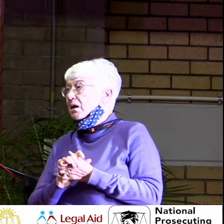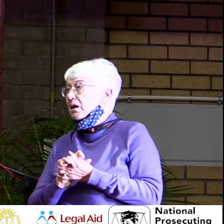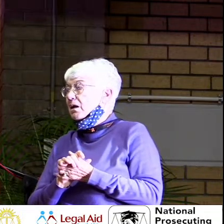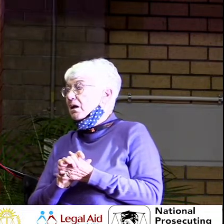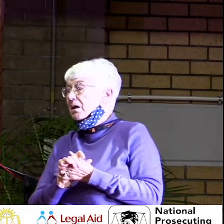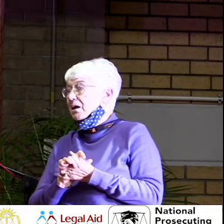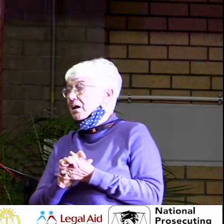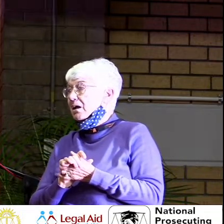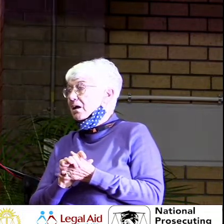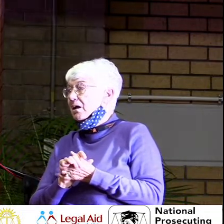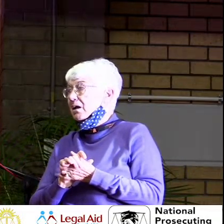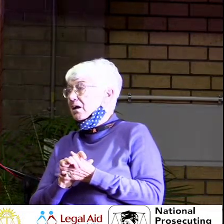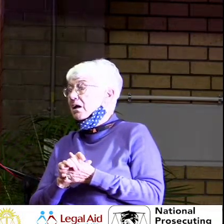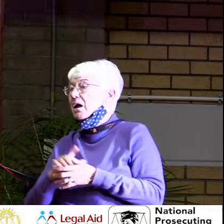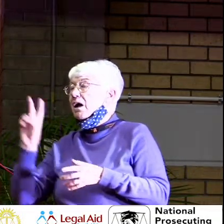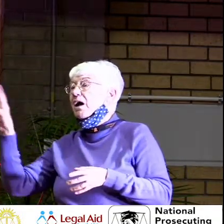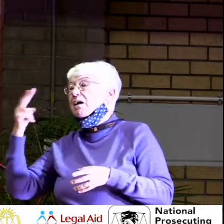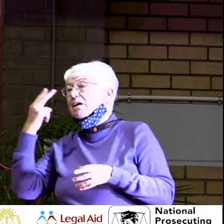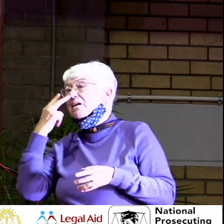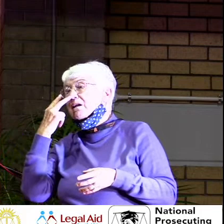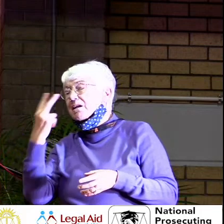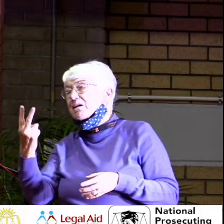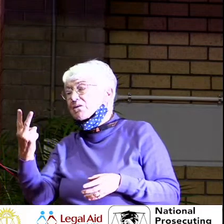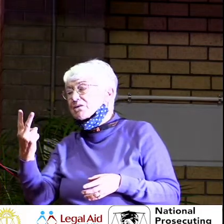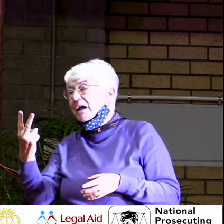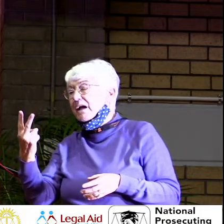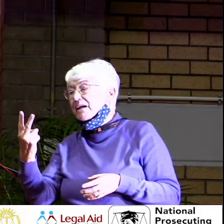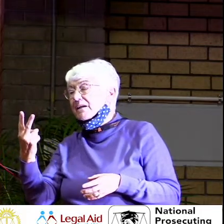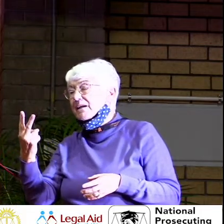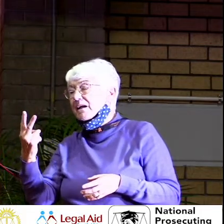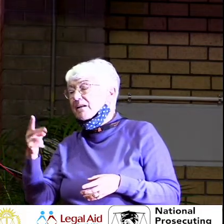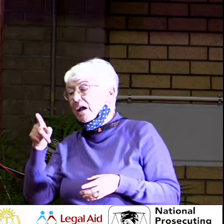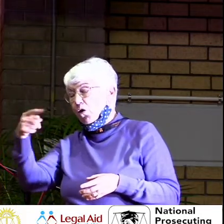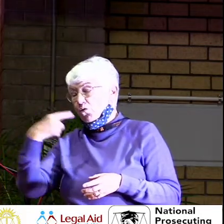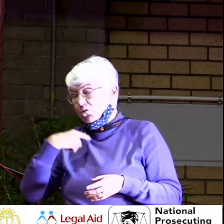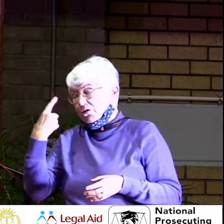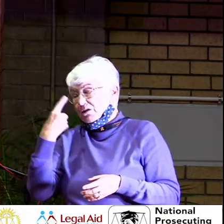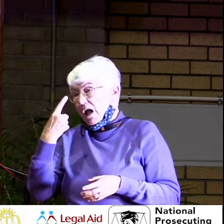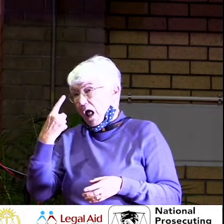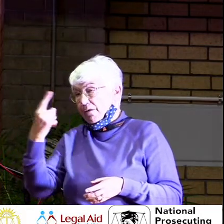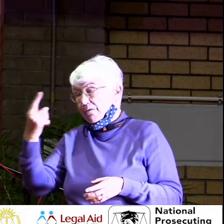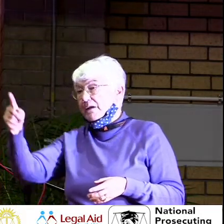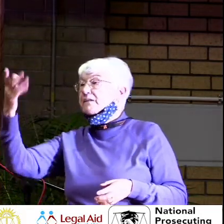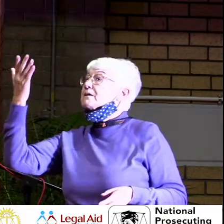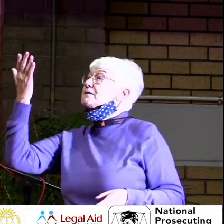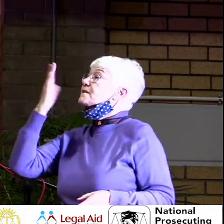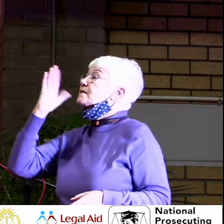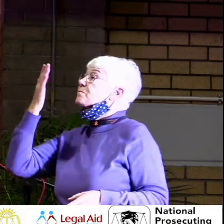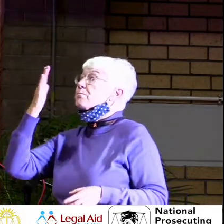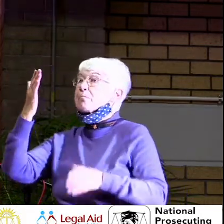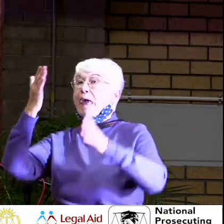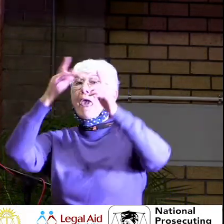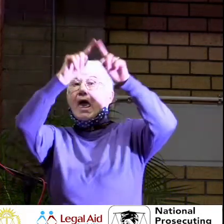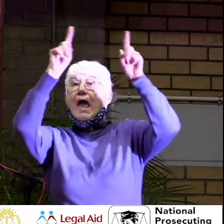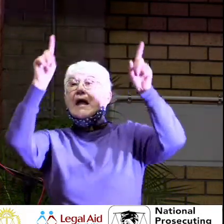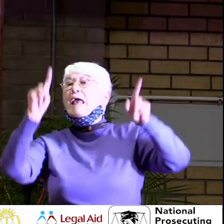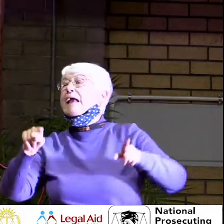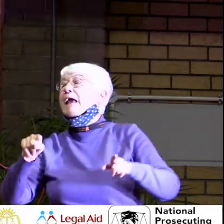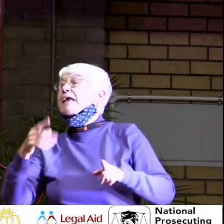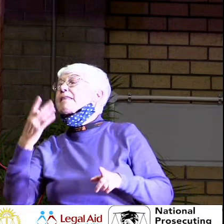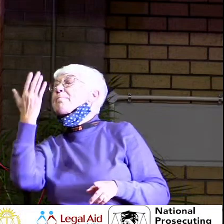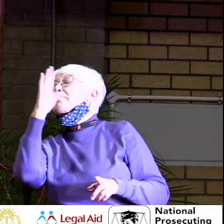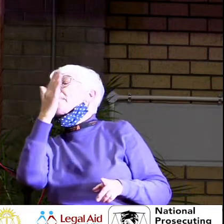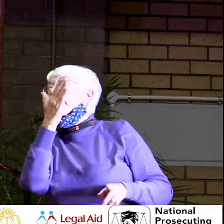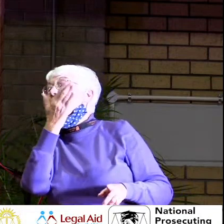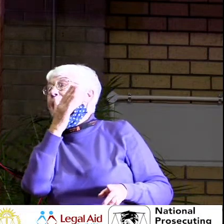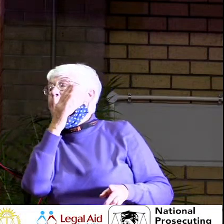mirror. So kom ons kyk bietjie in daai spieël, en ek praat nou spesifiek met die mans. Kom ons kyk bietjie in die spieël